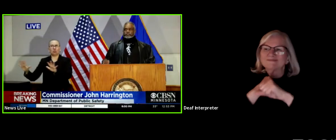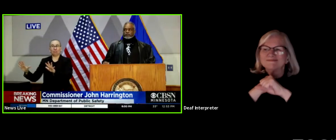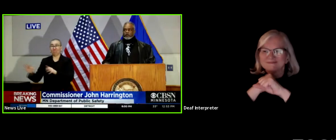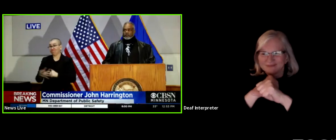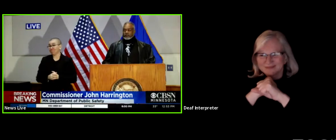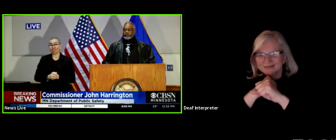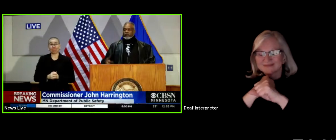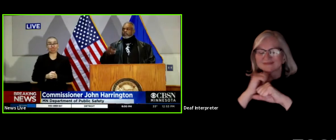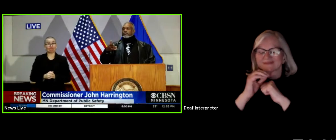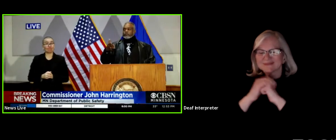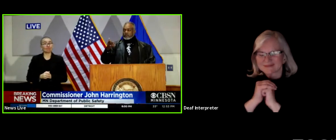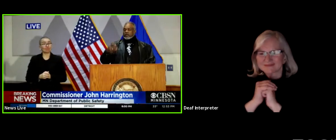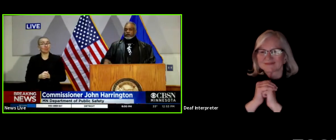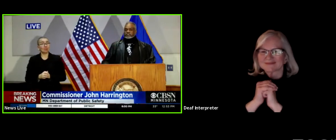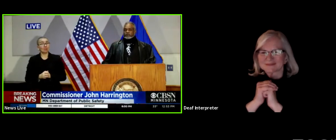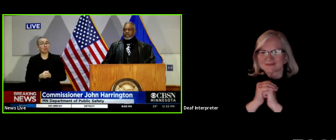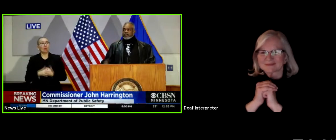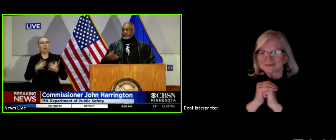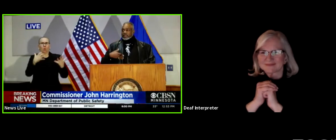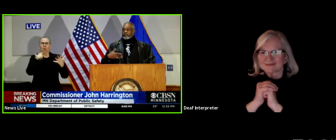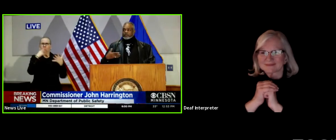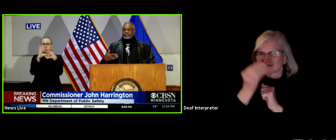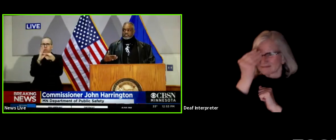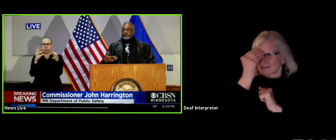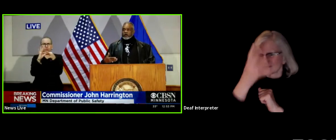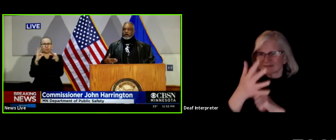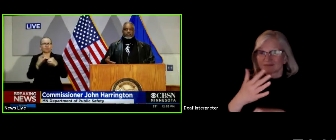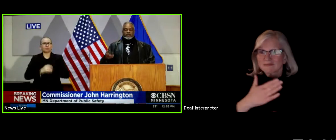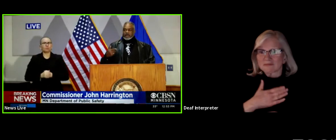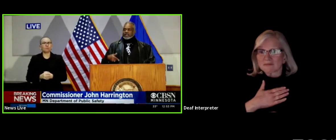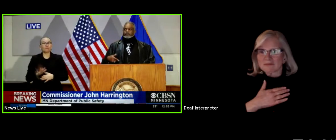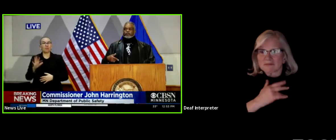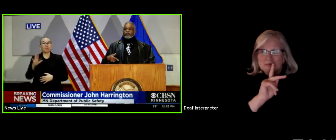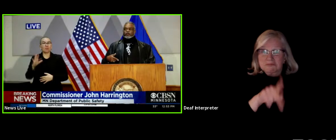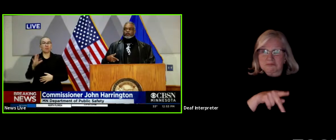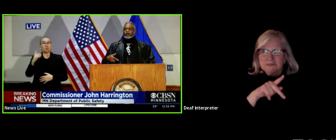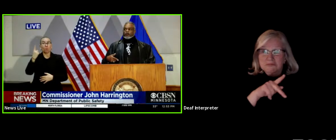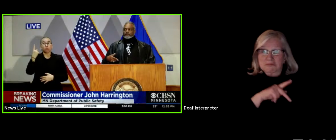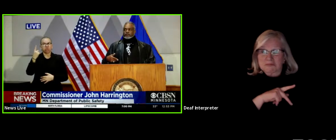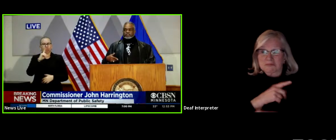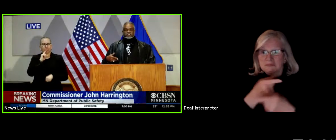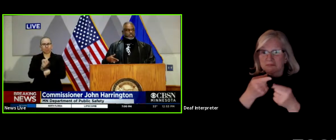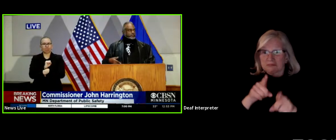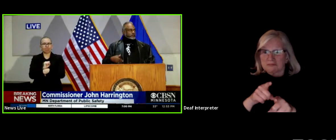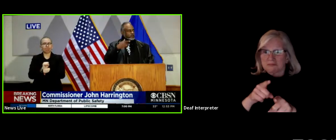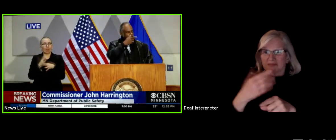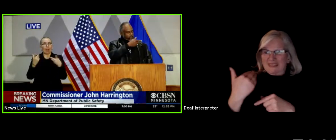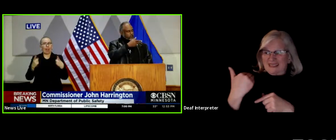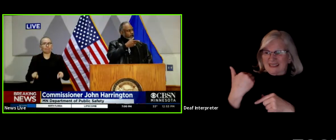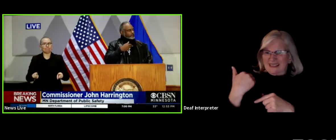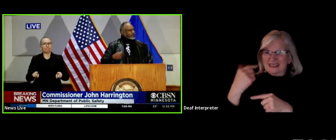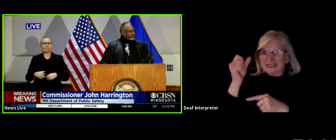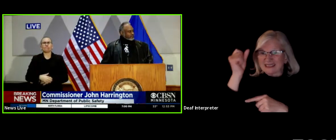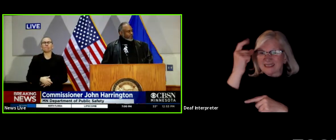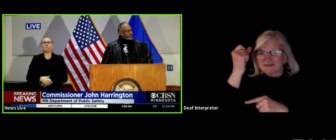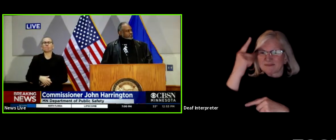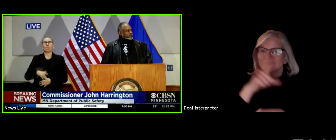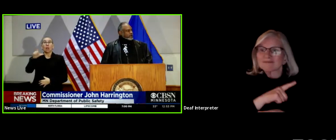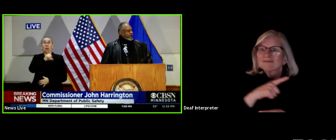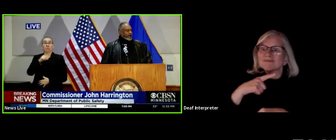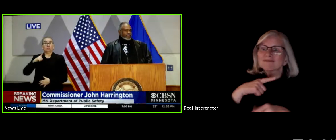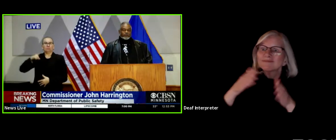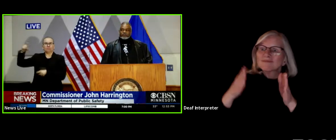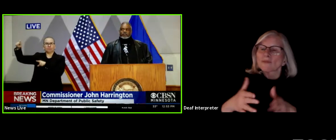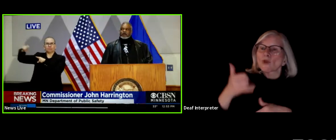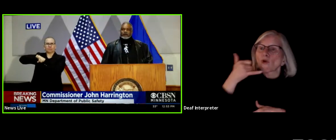short personal note, one of the ones that we had that happened in St. Paul, I got the call from the legislature. I called Chief